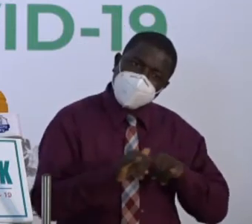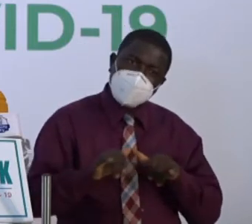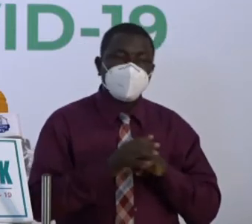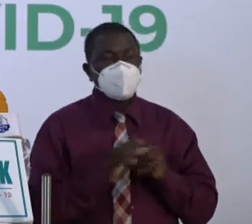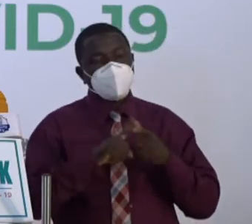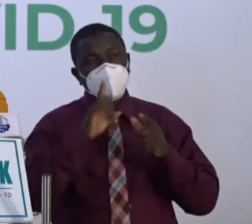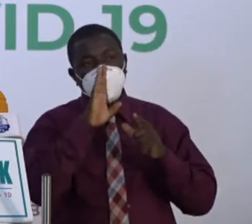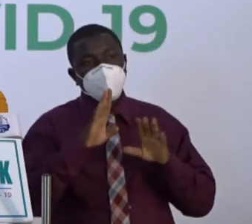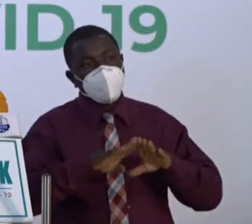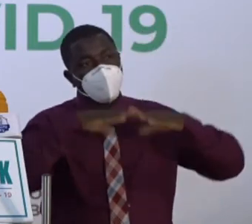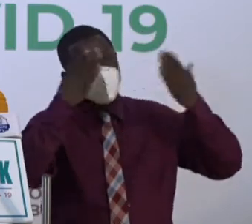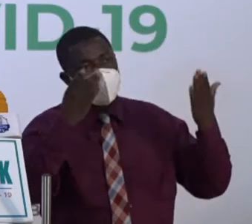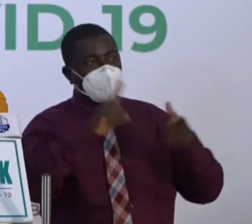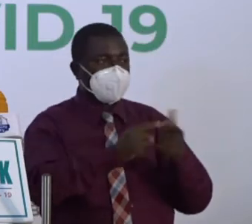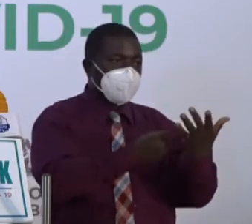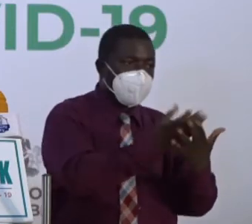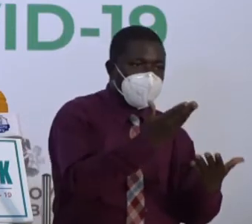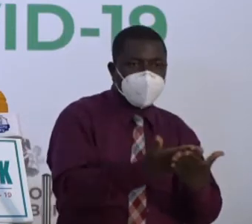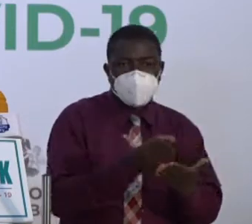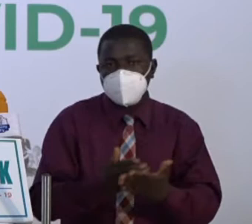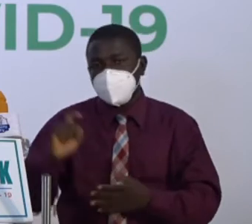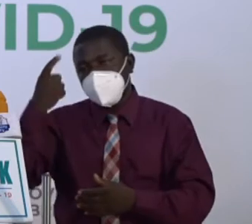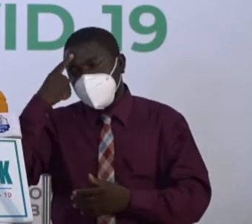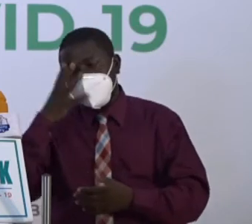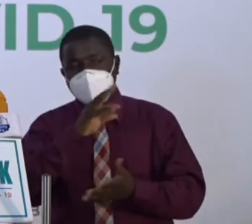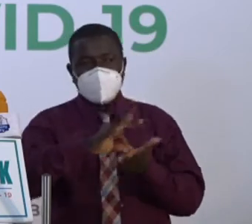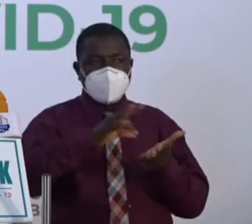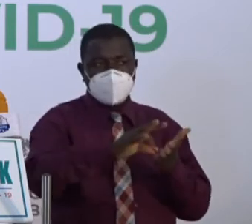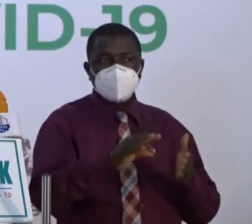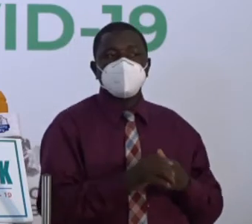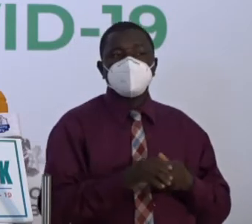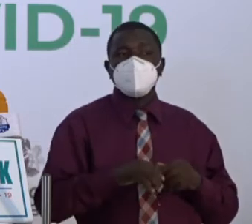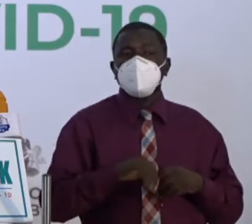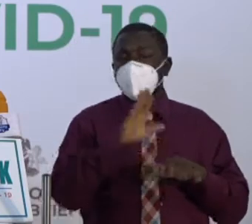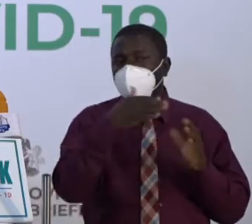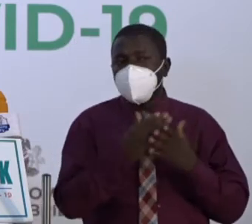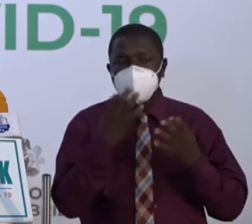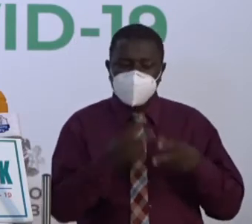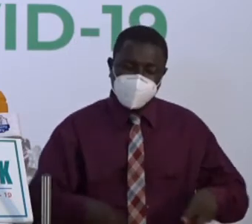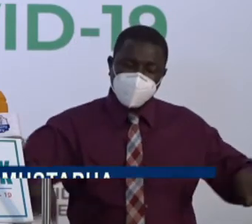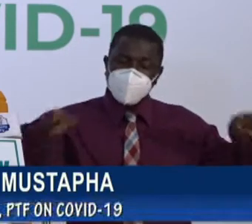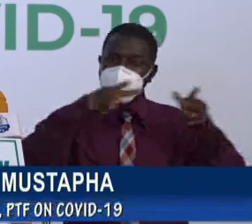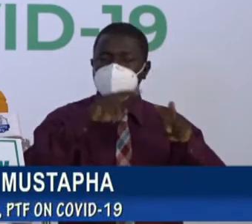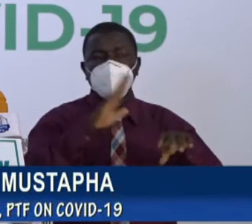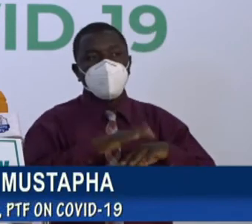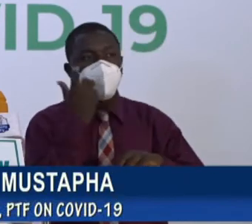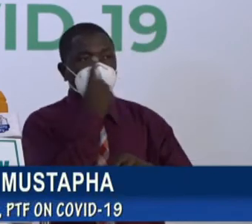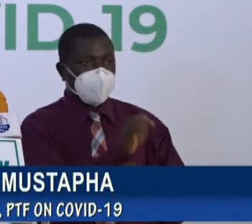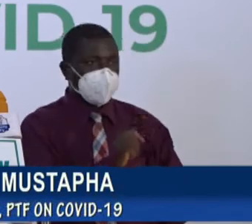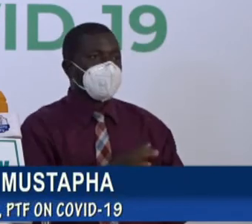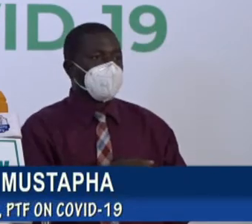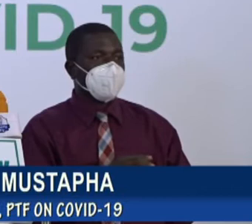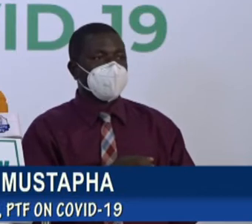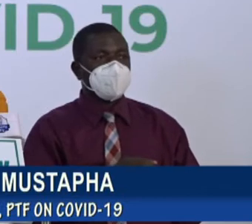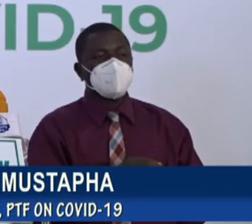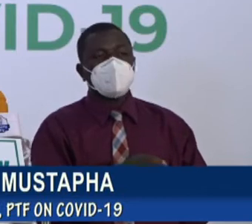transparency, governance, and accountability are core values of the Presidential Task Force on COVID-19.